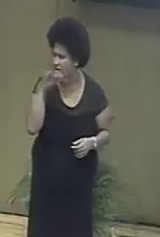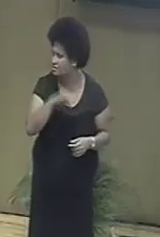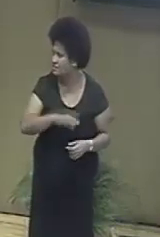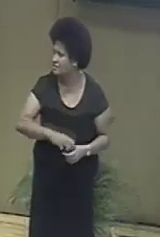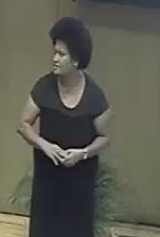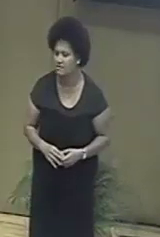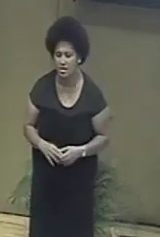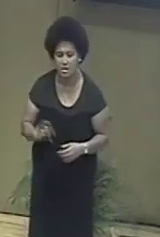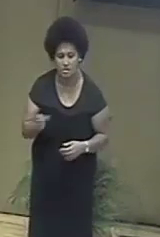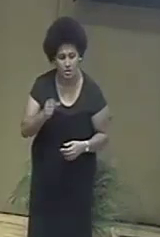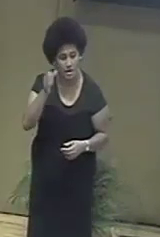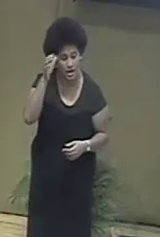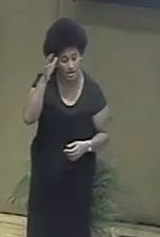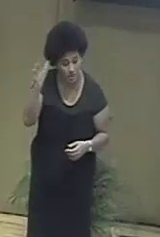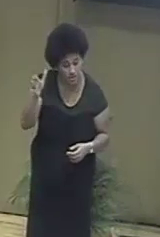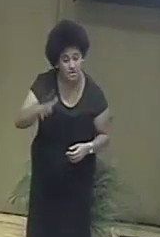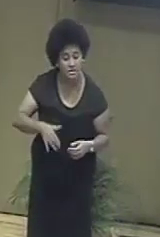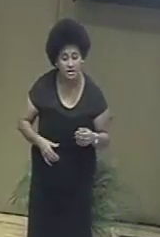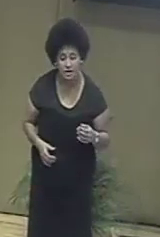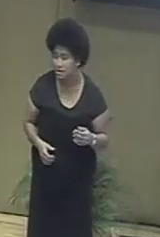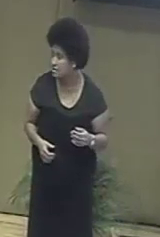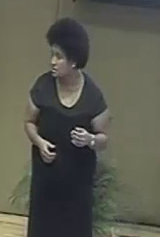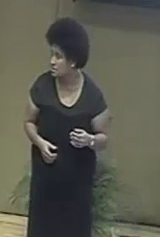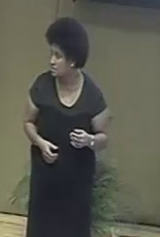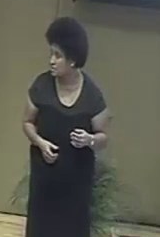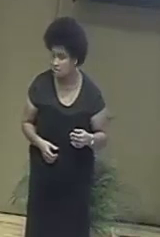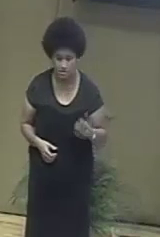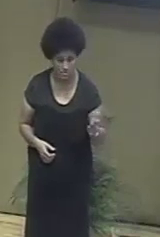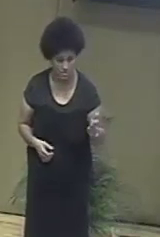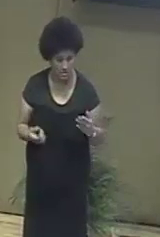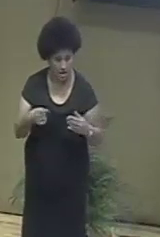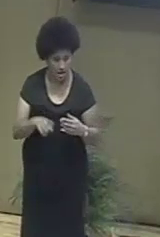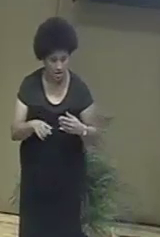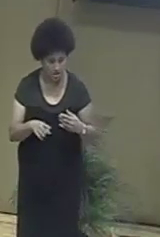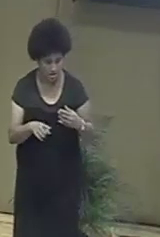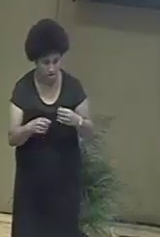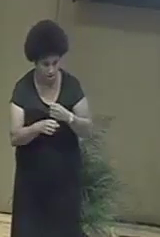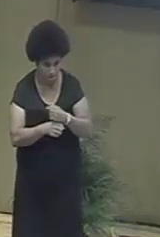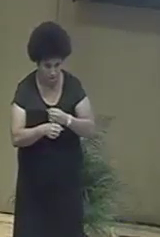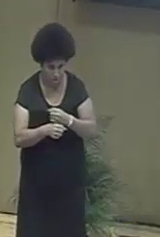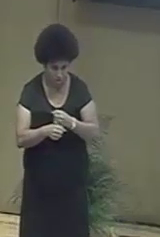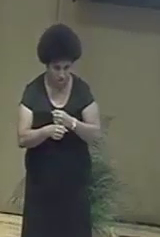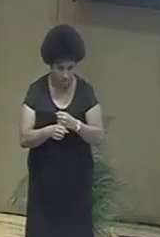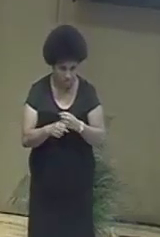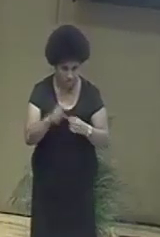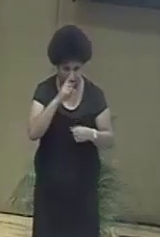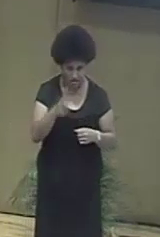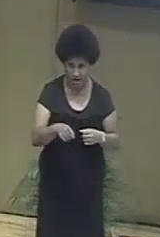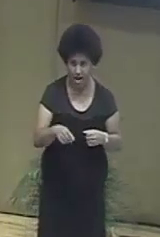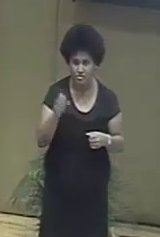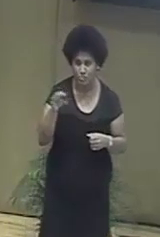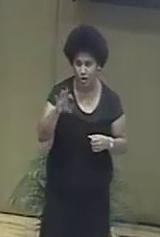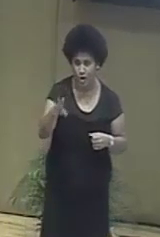about an academic standing between him and coffee, but I don't think I can stand between